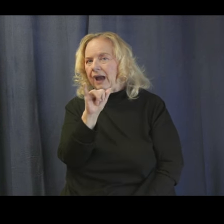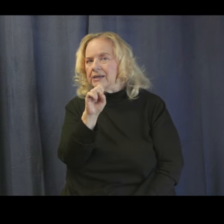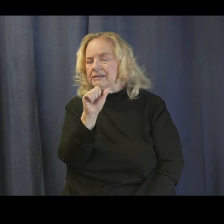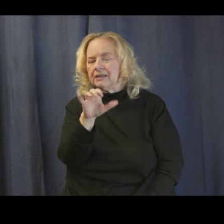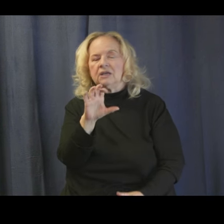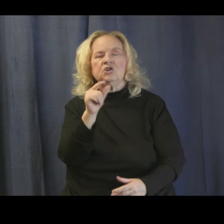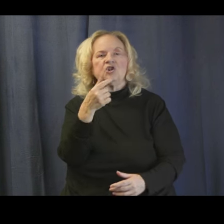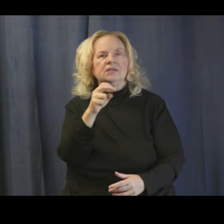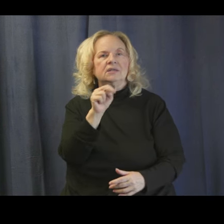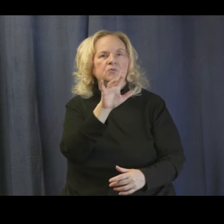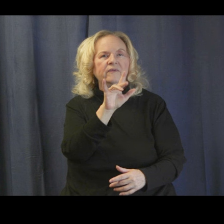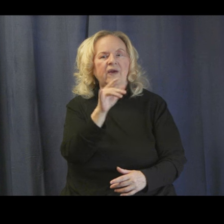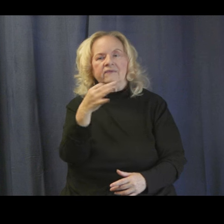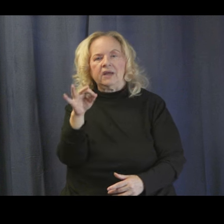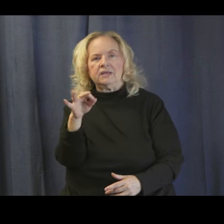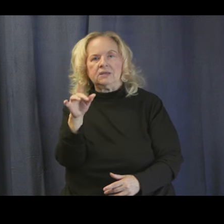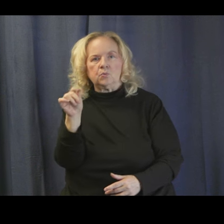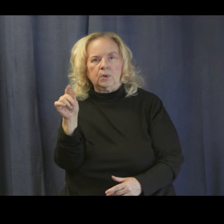look here at